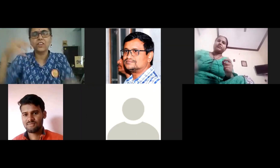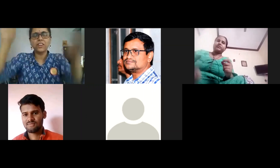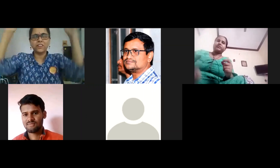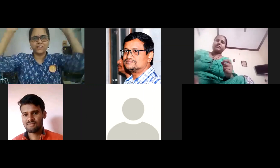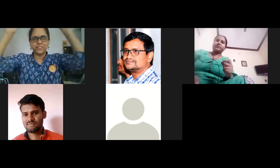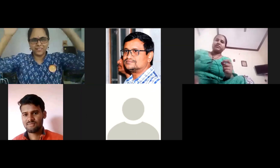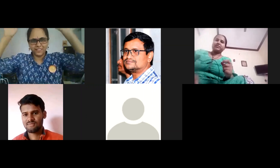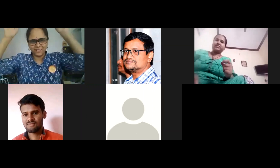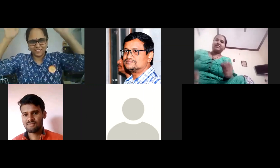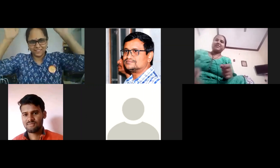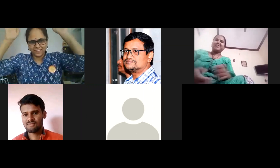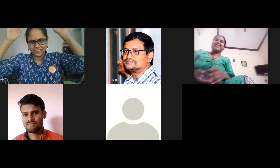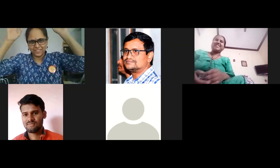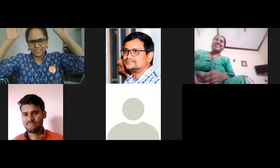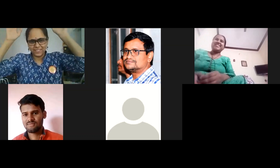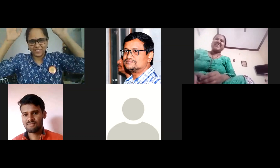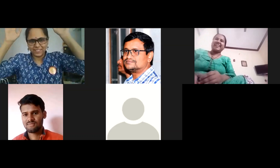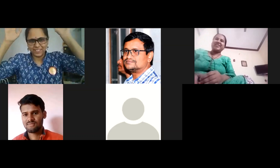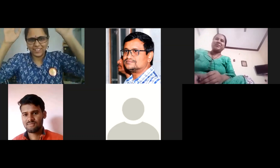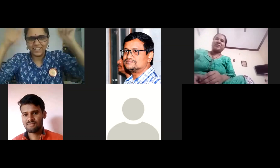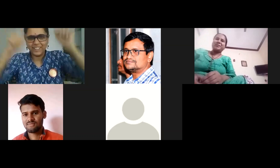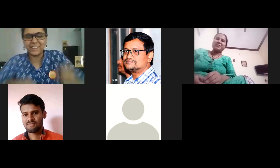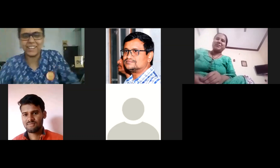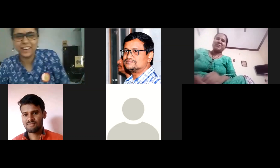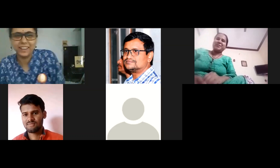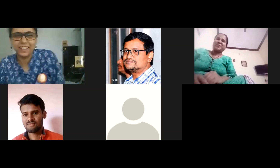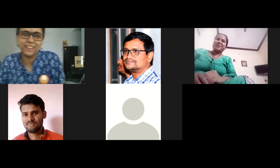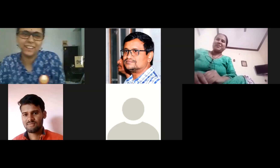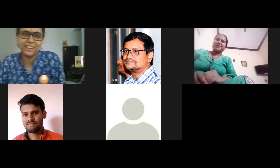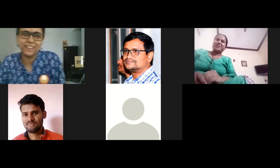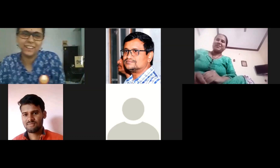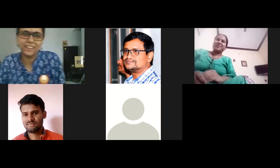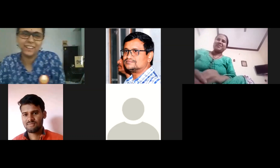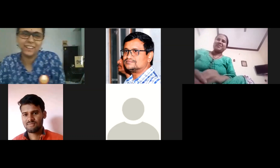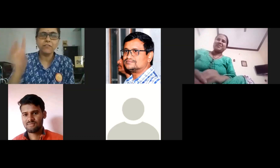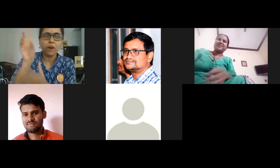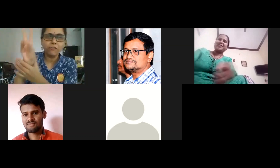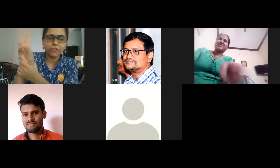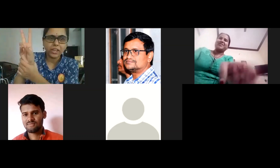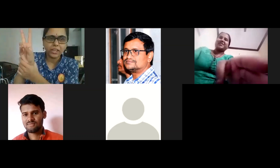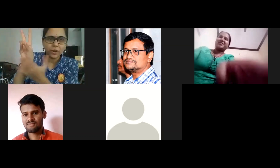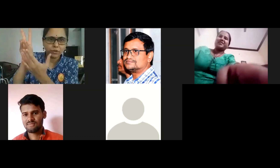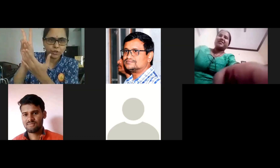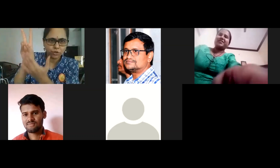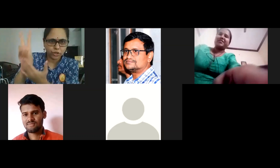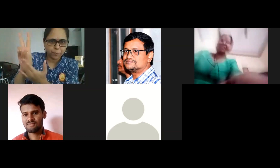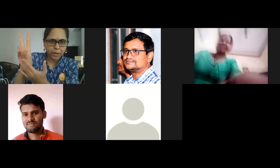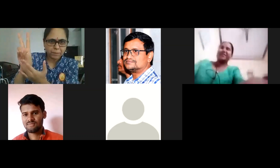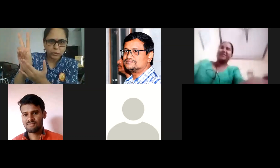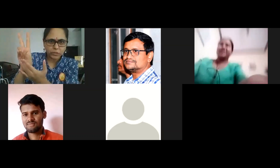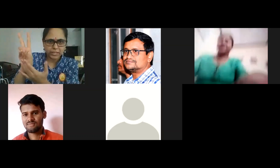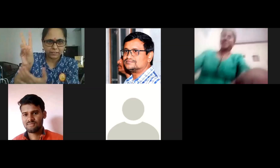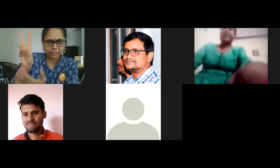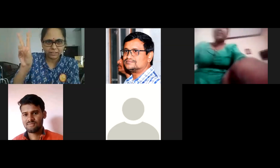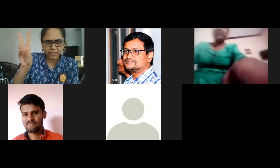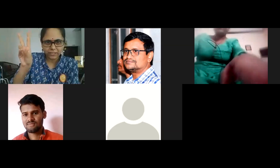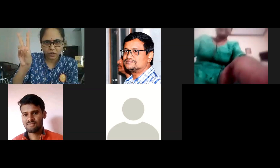Good. Thank you, ma'am. Great. Okay, for V, you have to show your palm outside. Rest all was